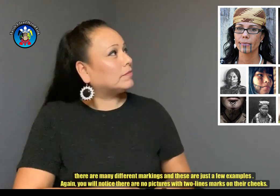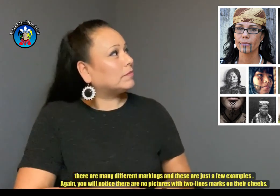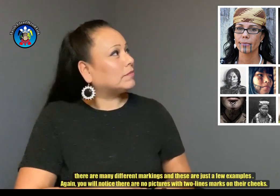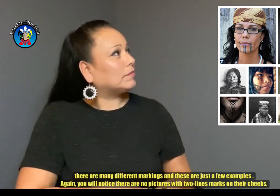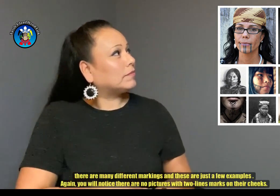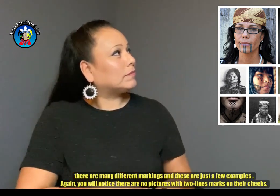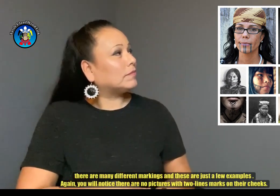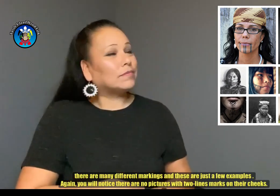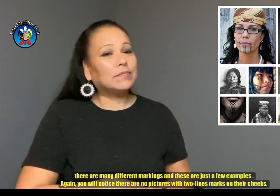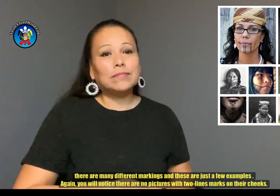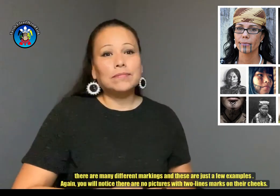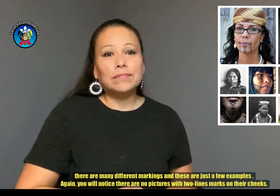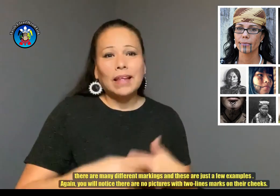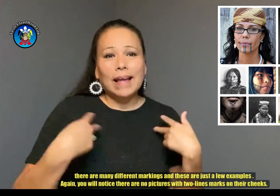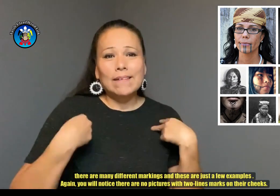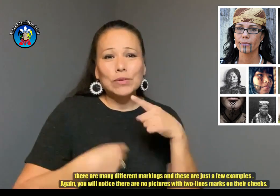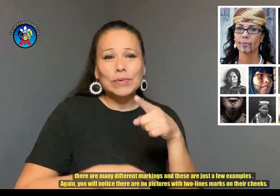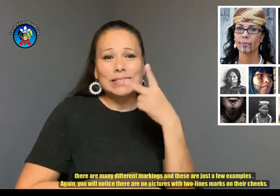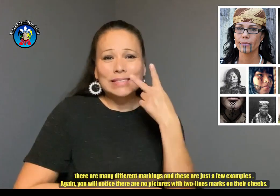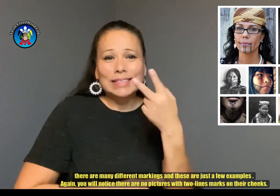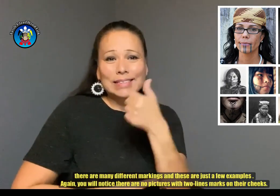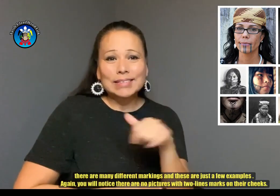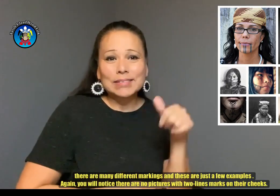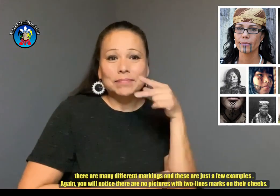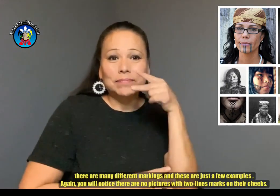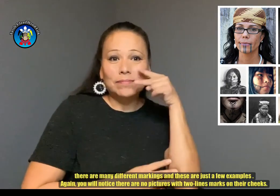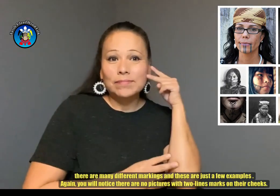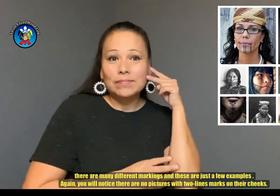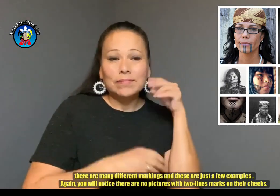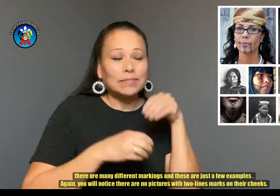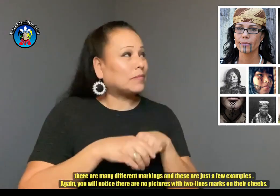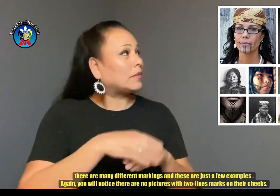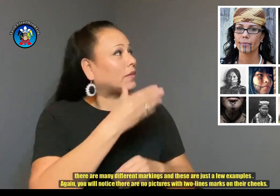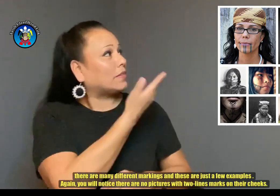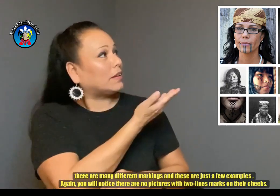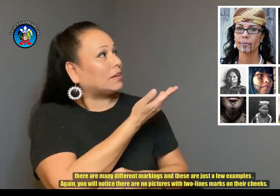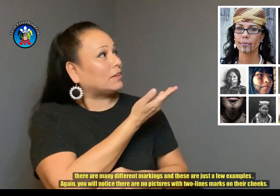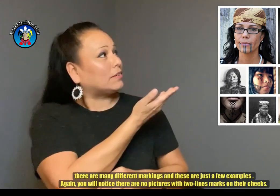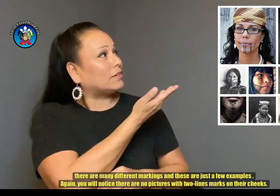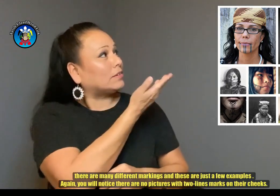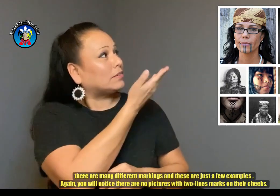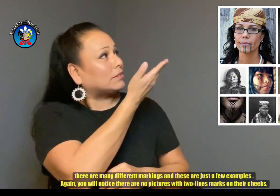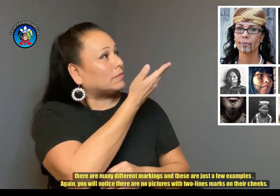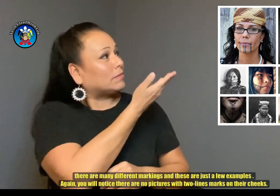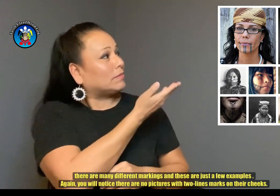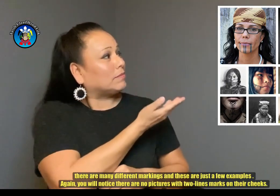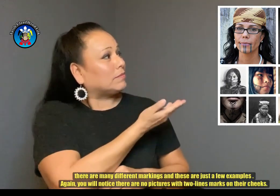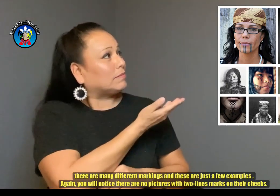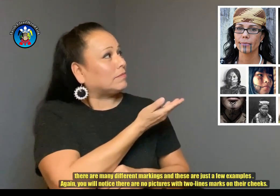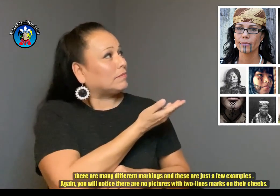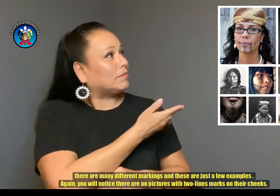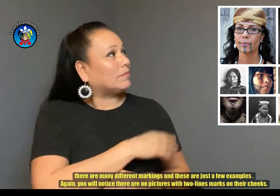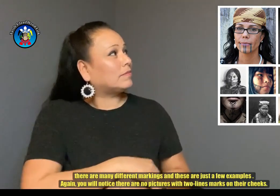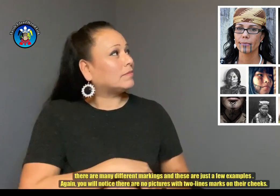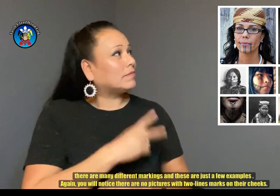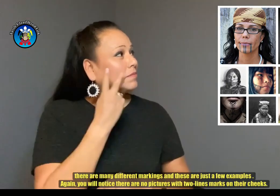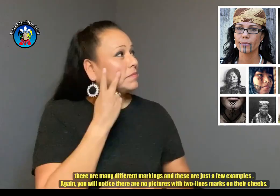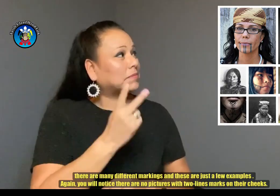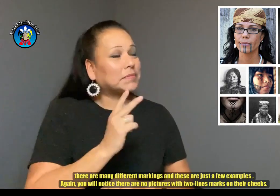different markings, and these are just a few. Again, you're going to notice that none of these tattoos are actually two-line marks across their